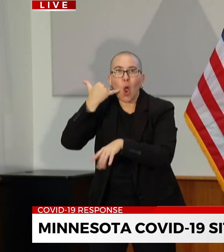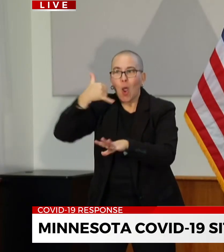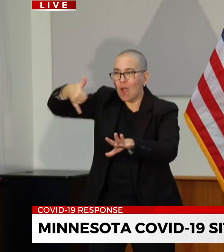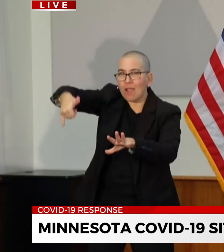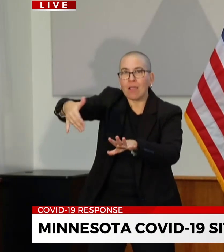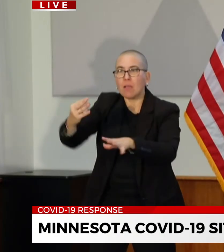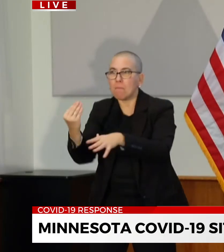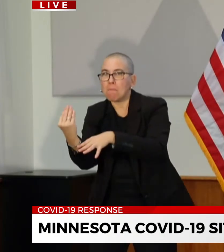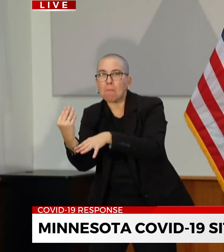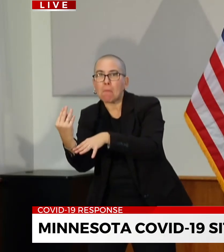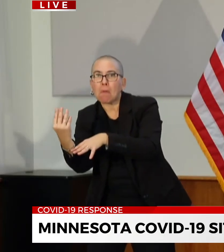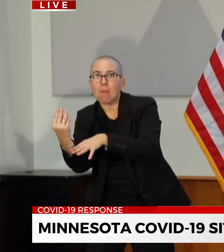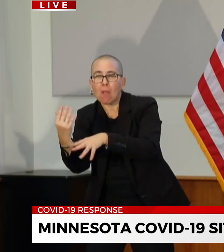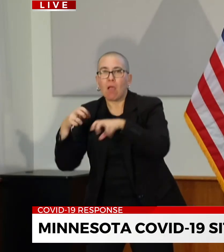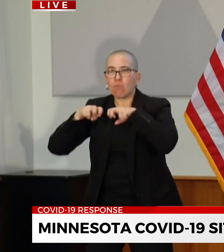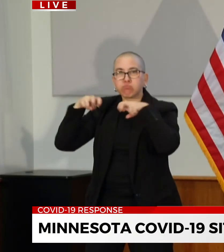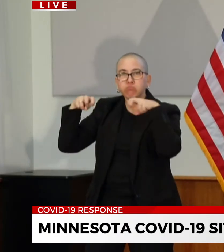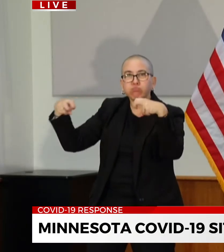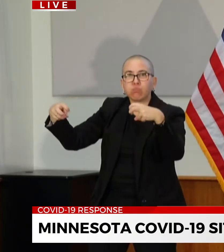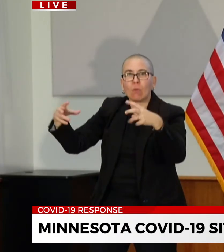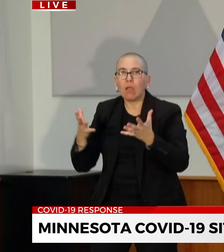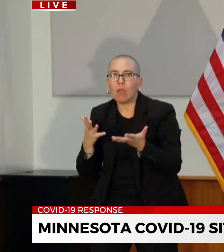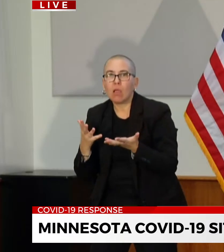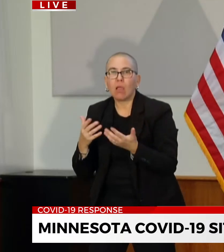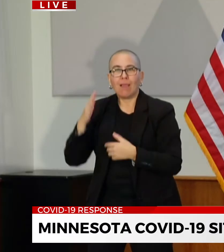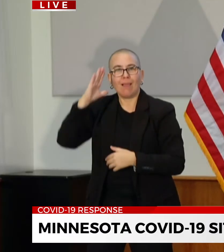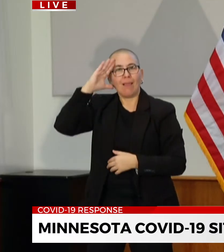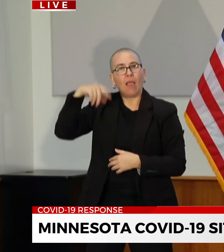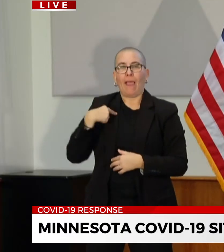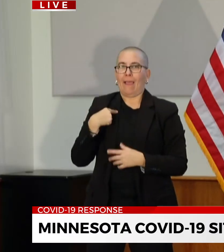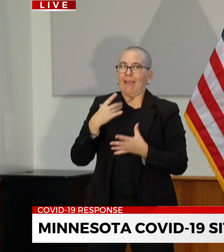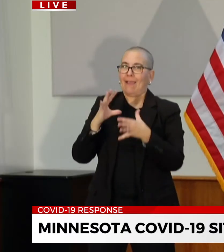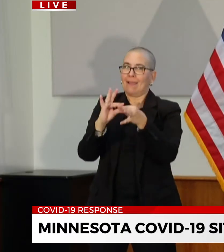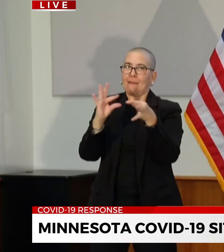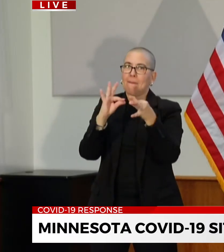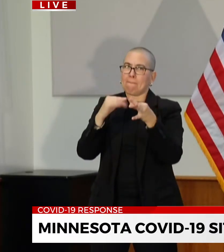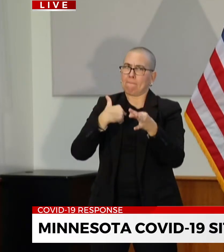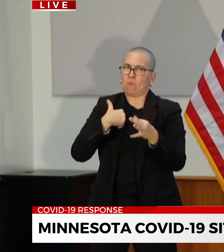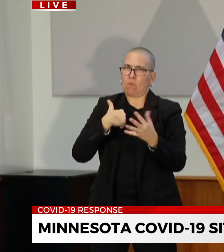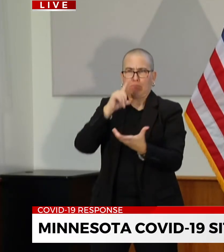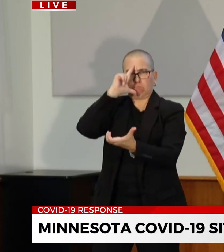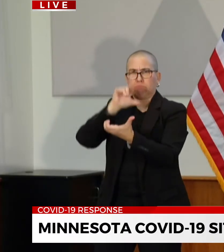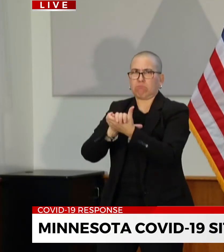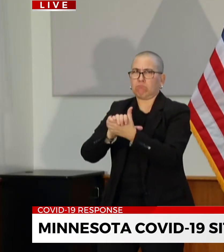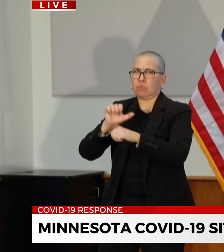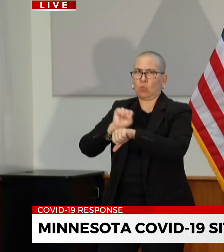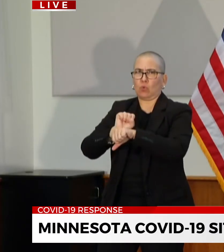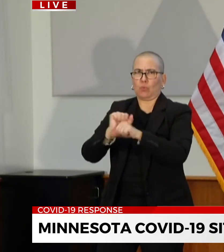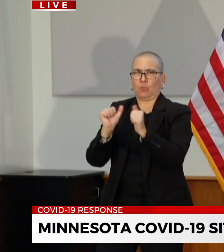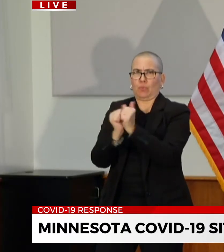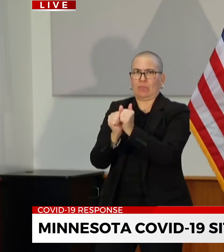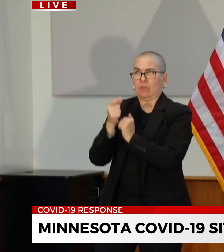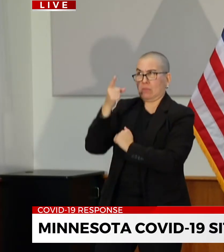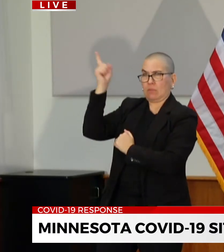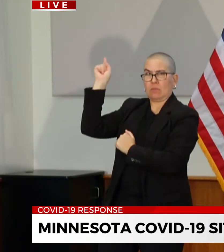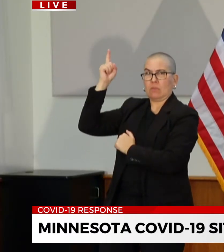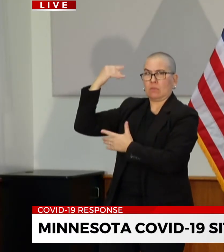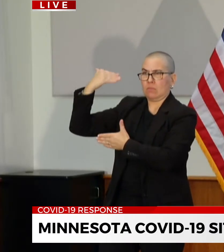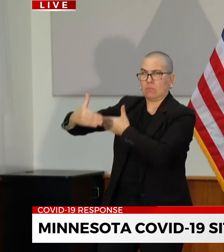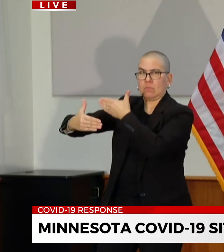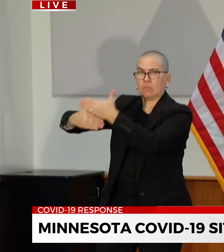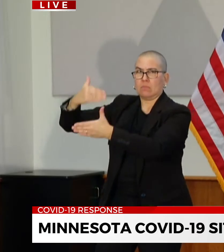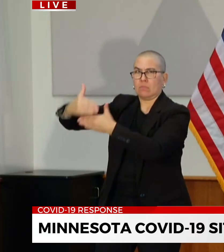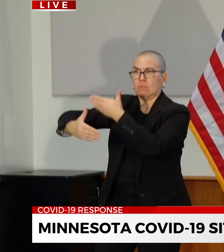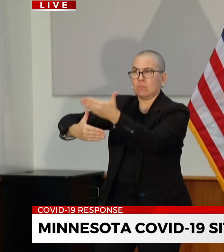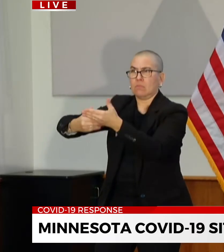been fantastic, and you've heard me say this, and I will continue to say it. I believe the work around the vaccine and the plans around distribution have